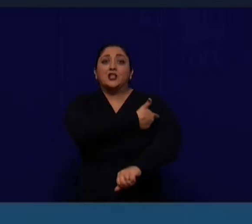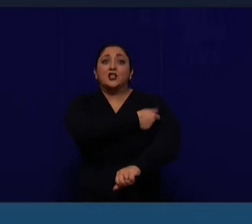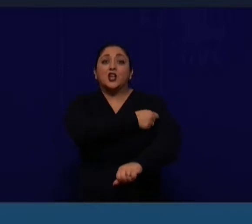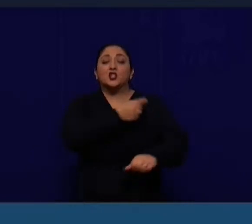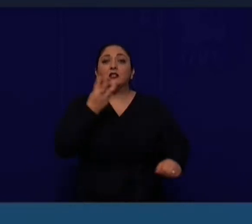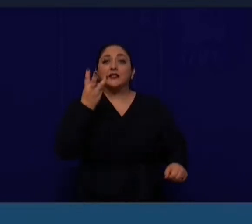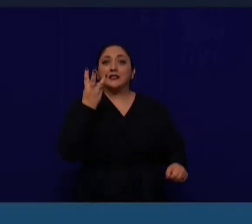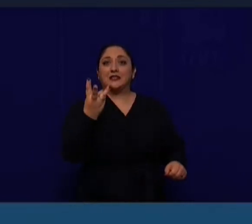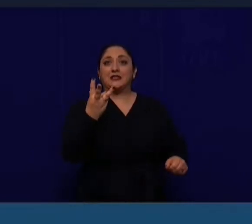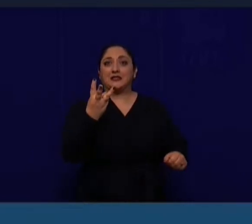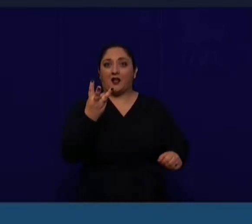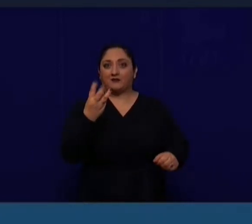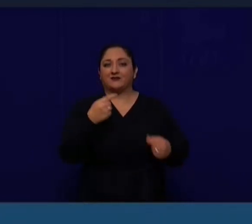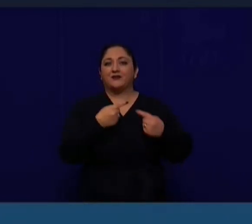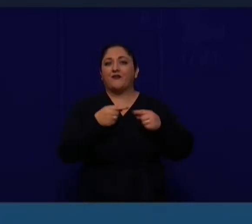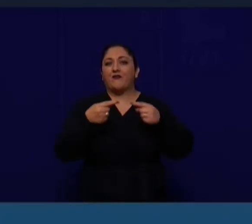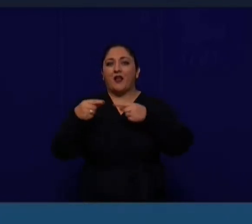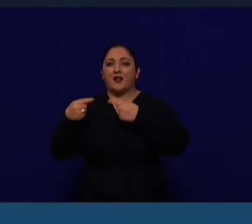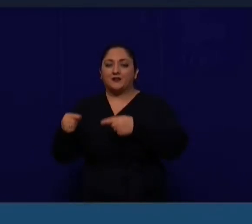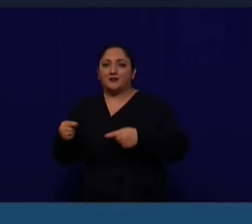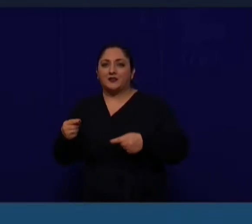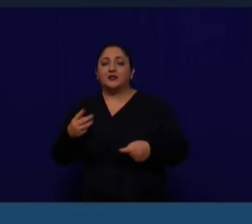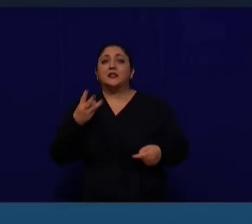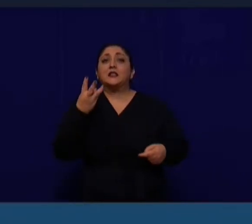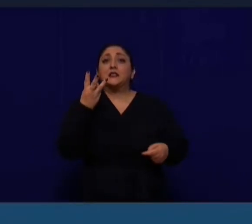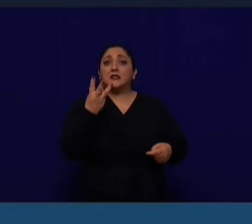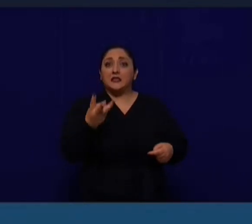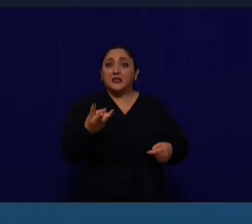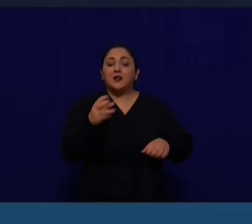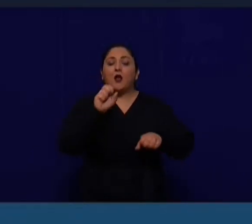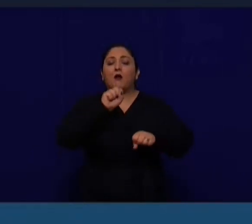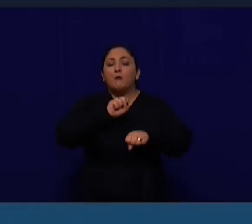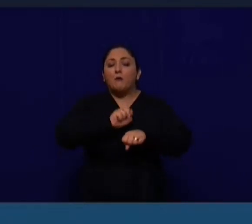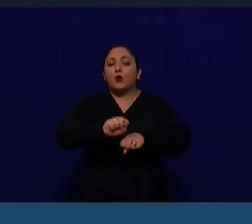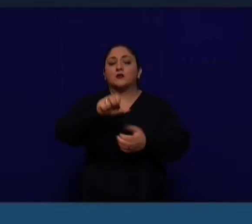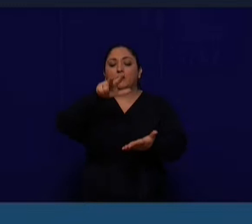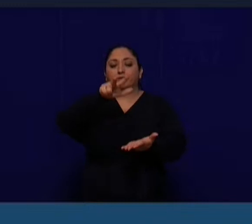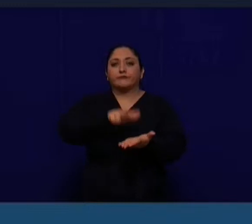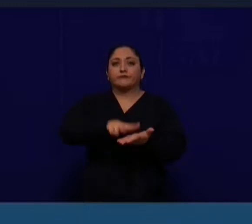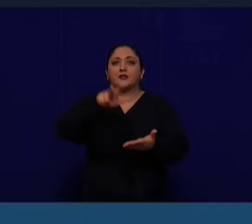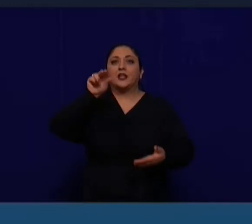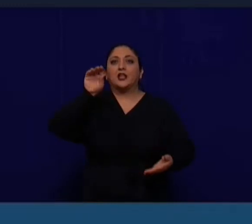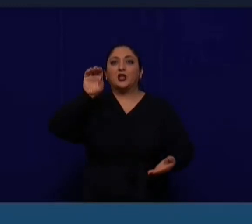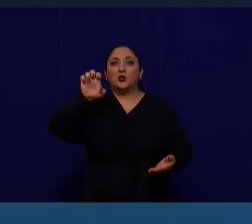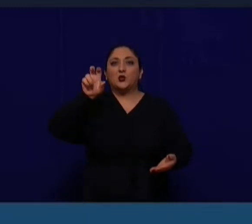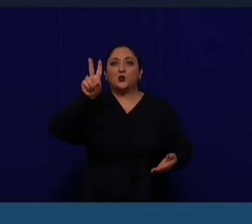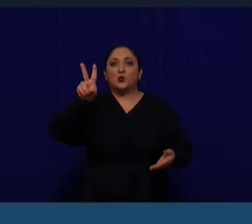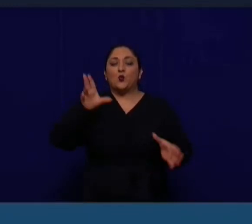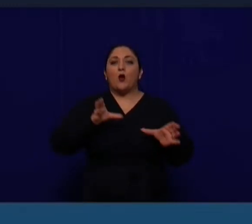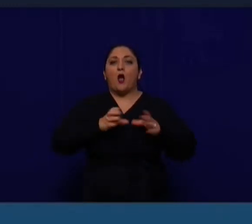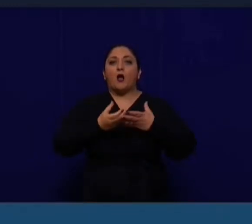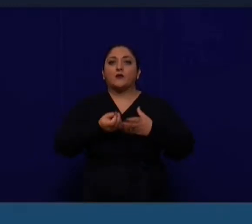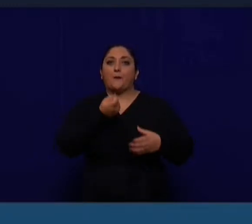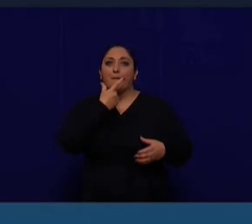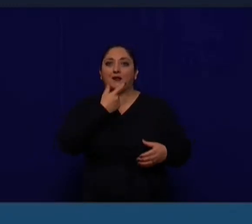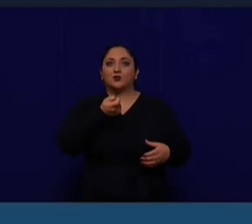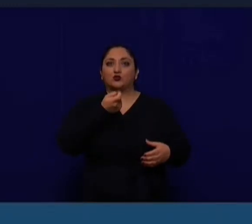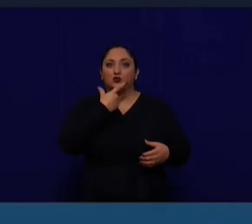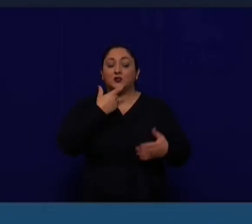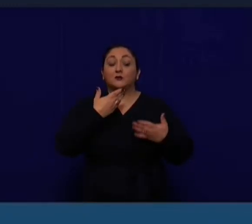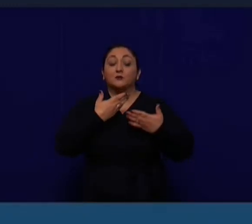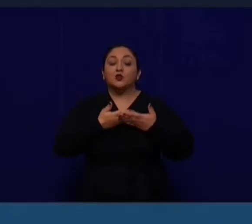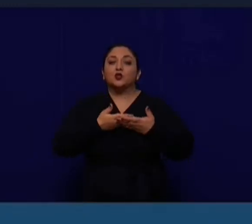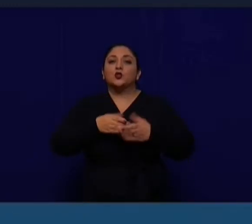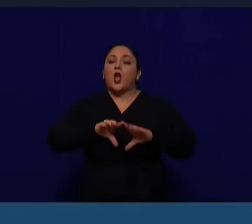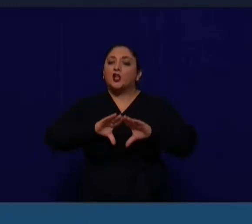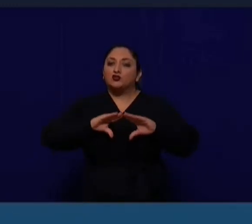ta' tilqim li huma kollha it-tilqim li huma approvati mill-European Medicines Agency biex jitpoġġew fuq is-suq wara li